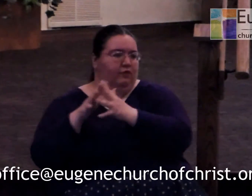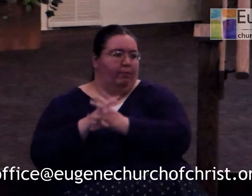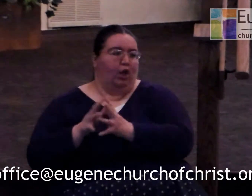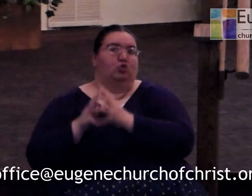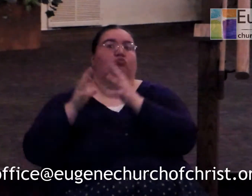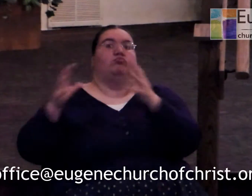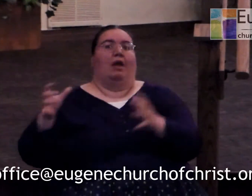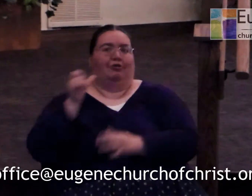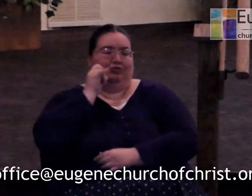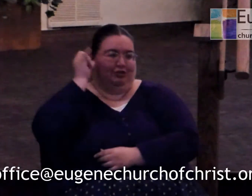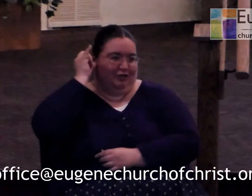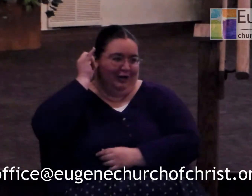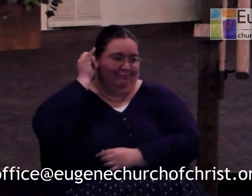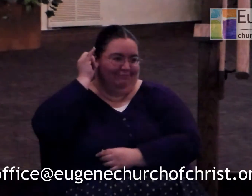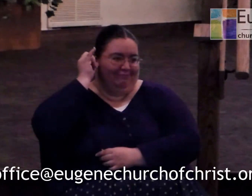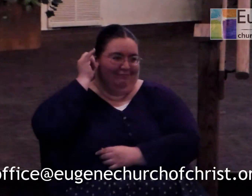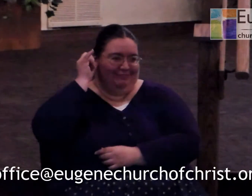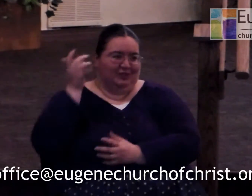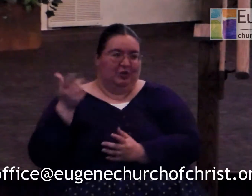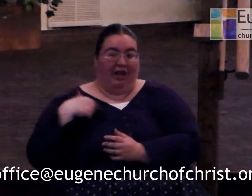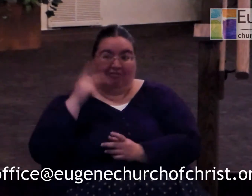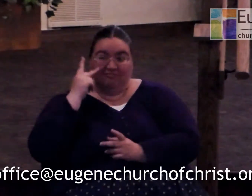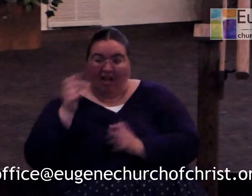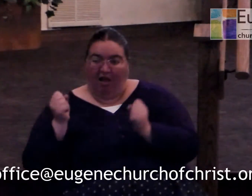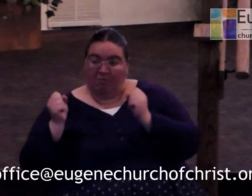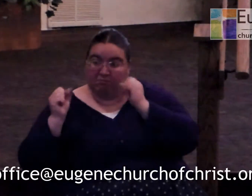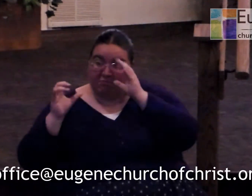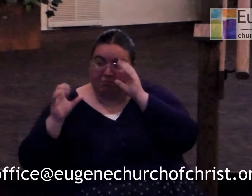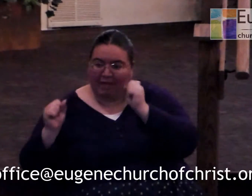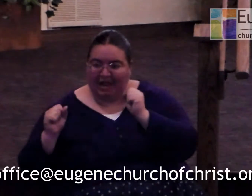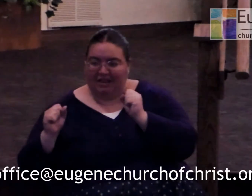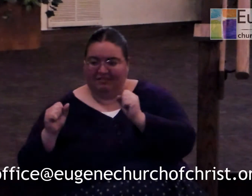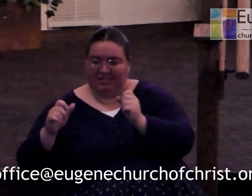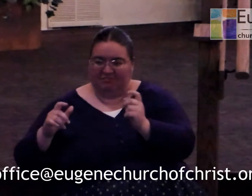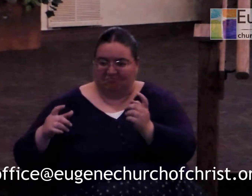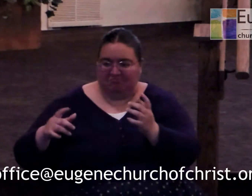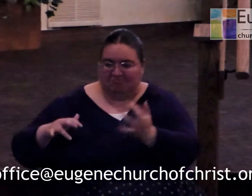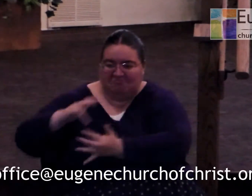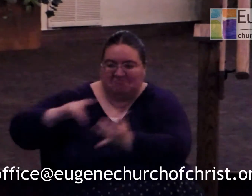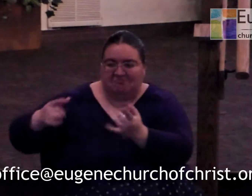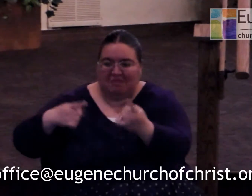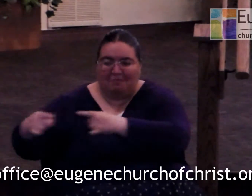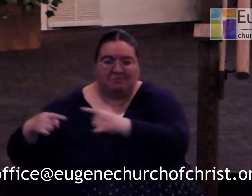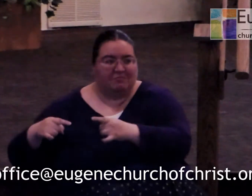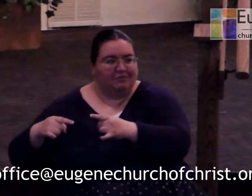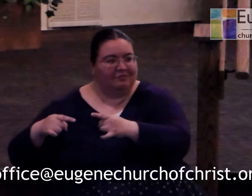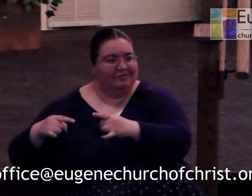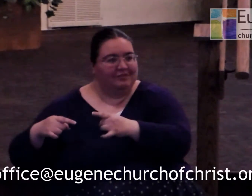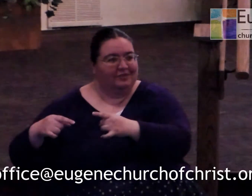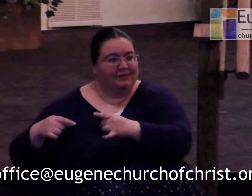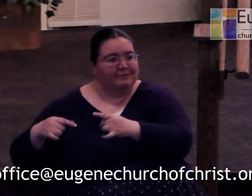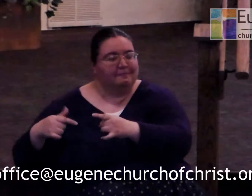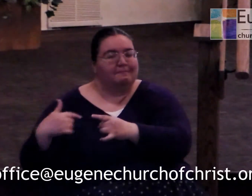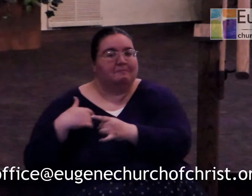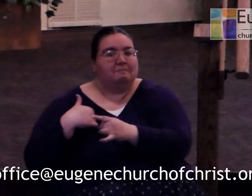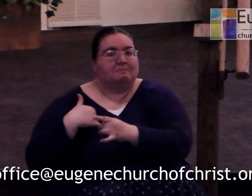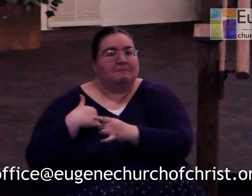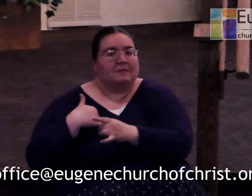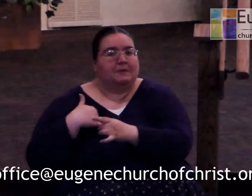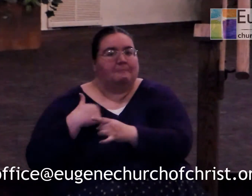some common things that we might run across that we would discuss. I made the mistake of going online in the last couple